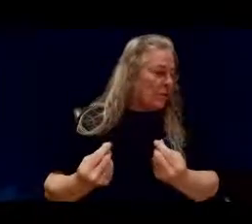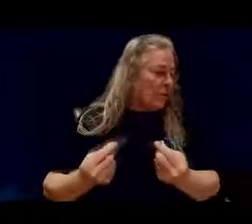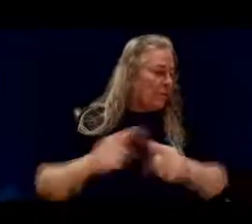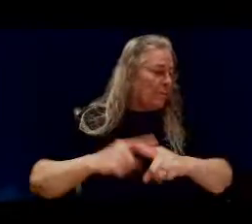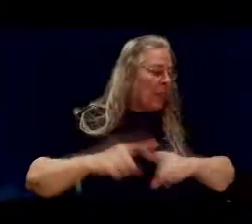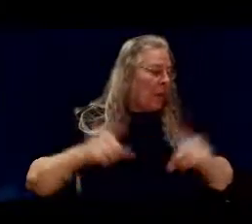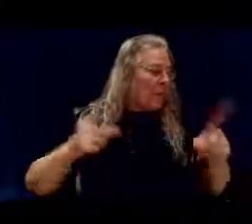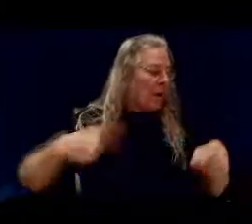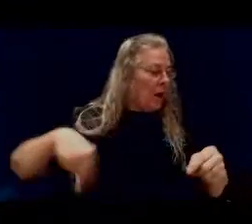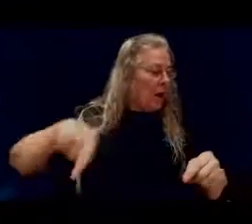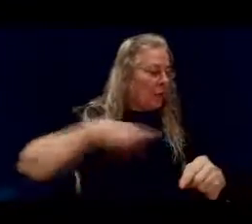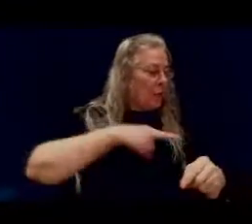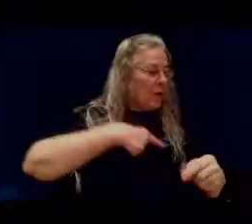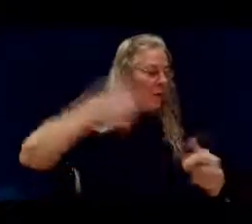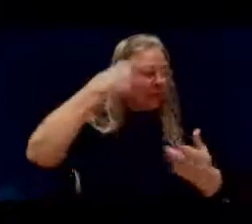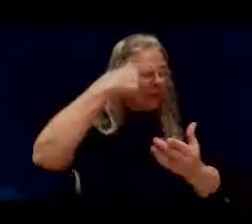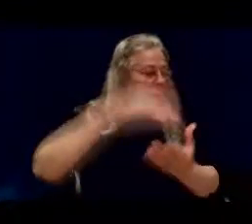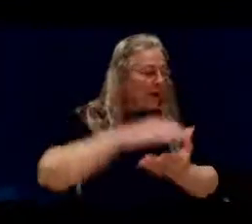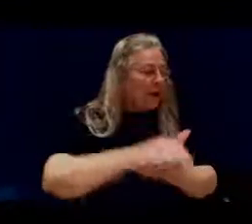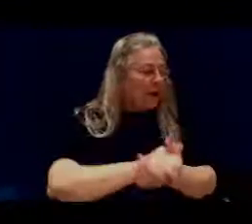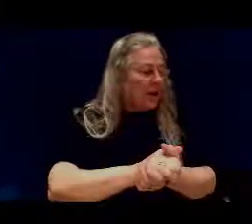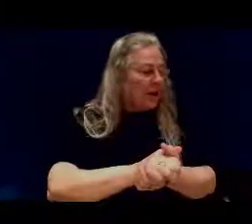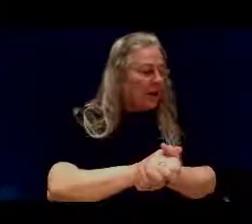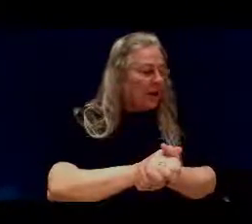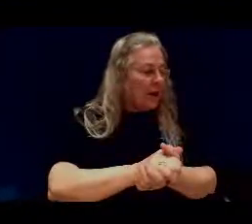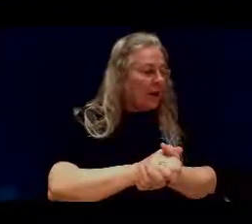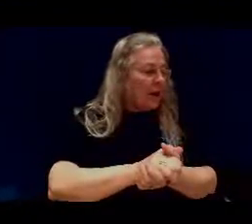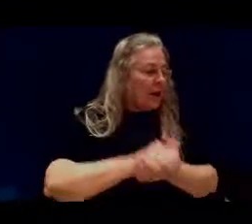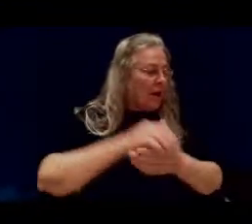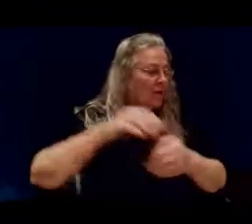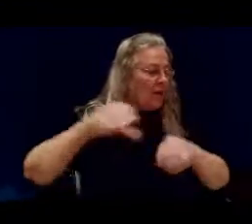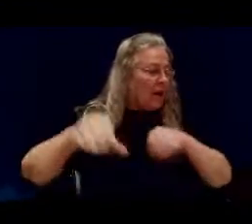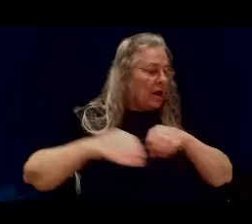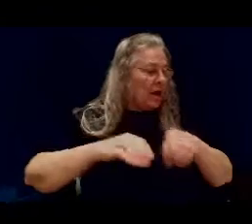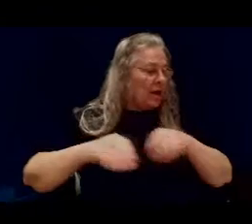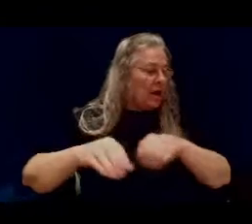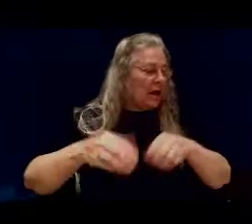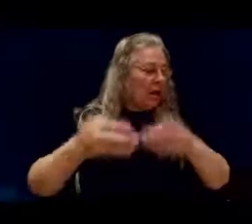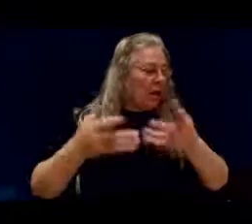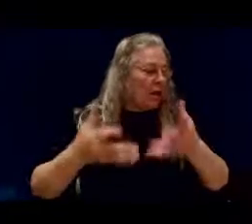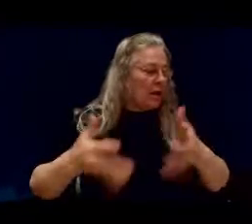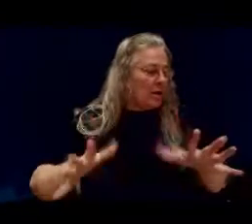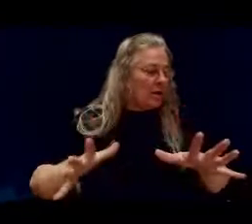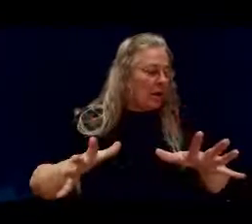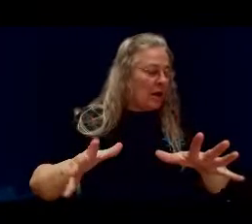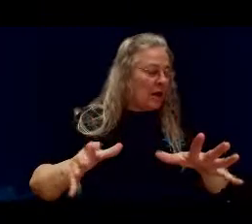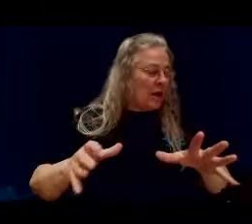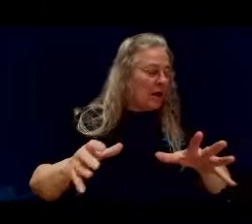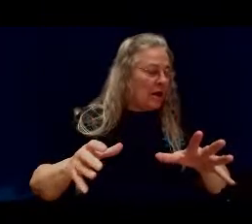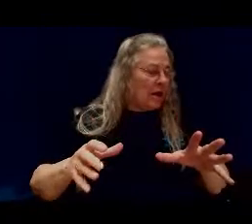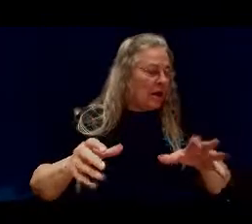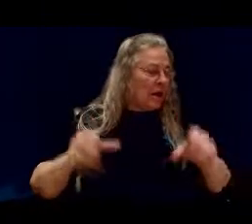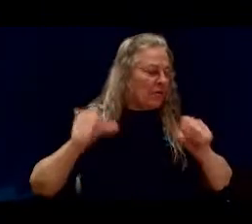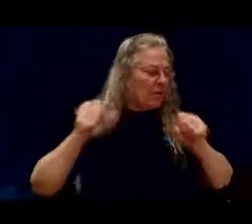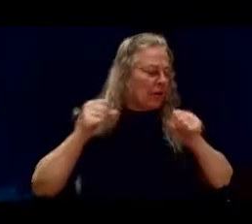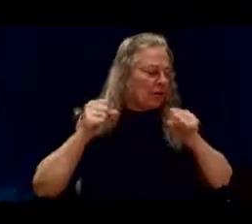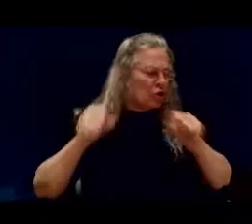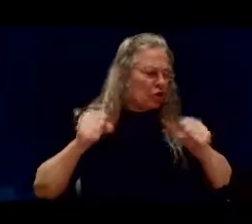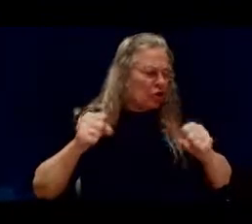do. But we believe the deed was done that